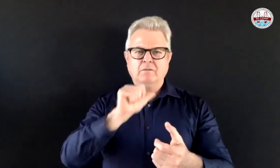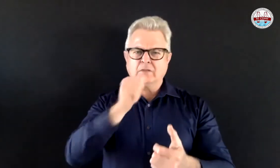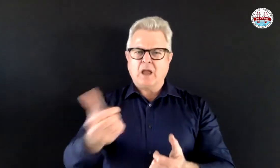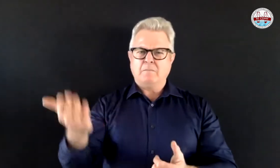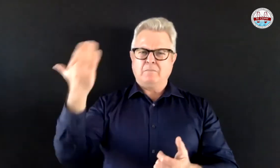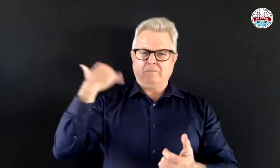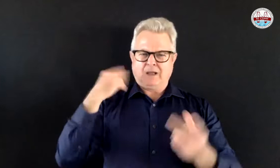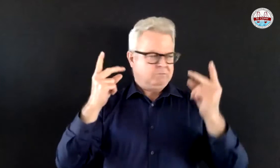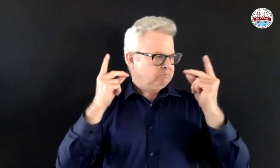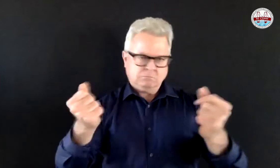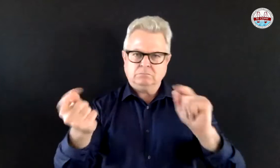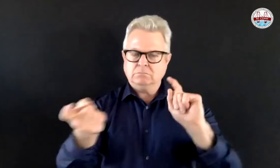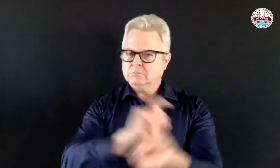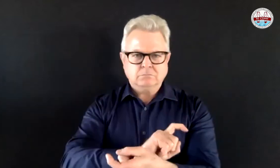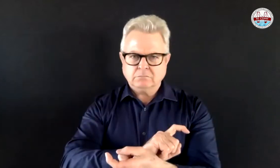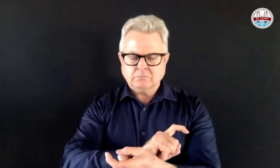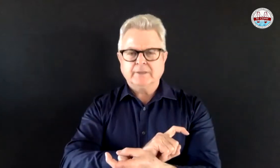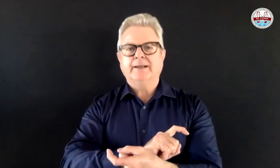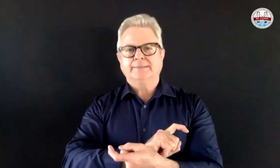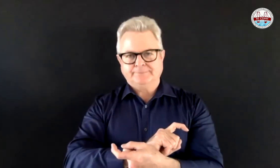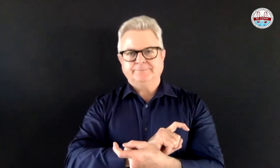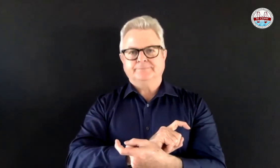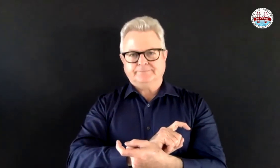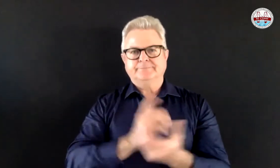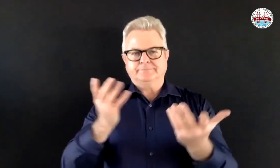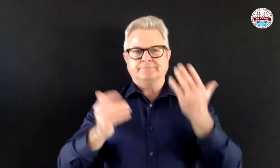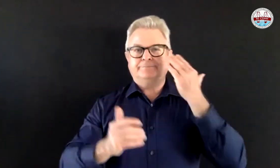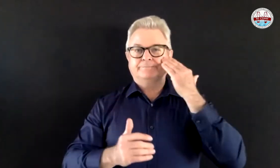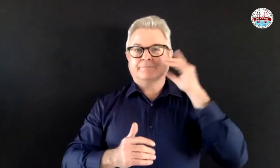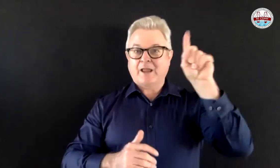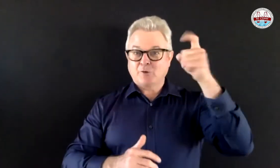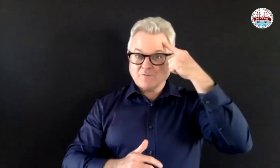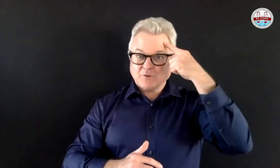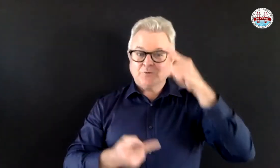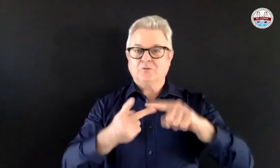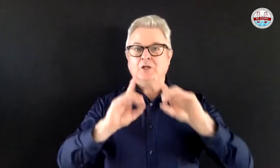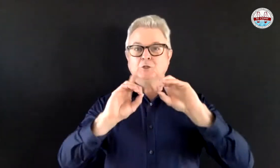Why all of a sudden are we having these changes and it didn't happen earlier?